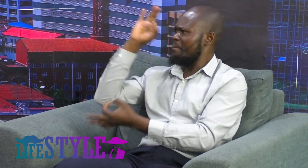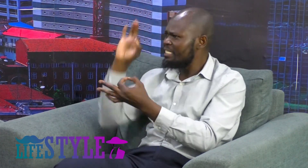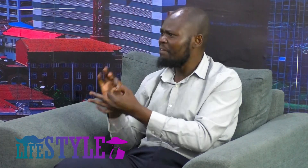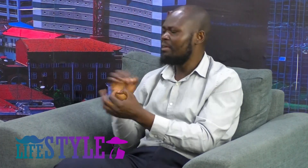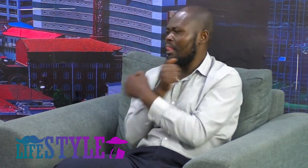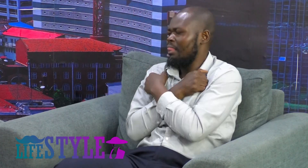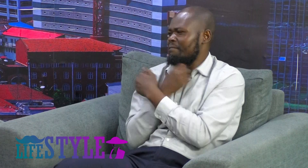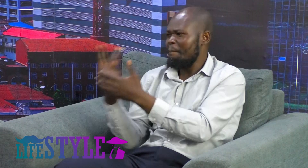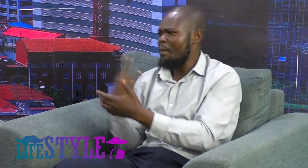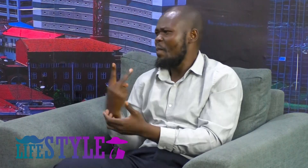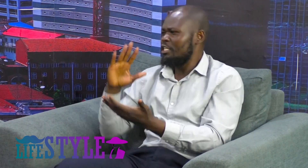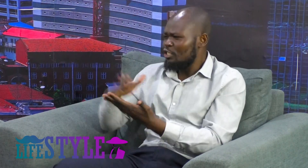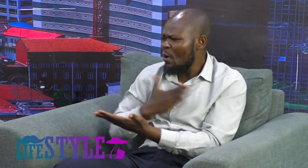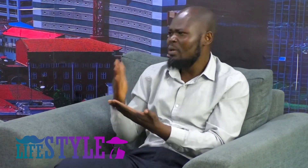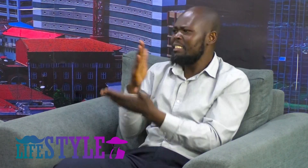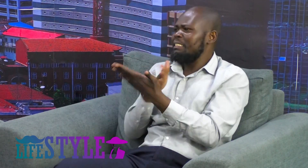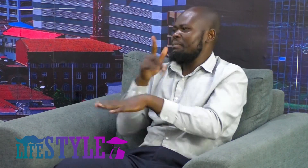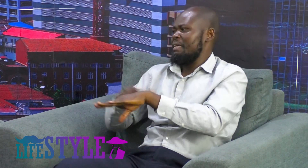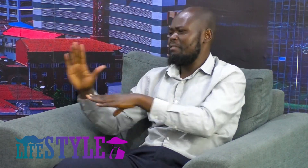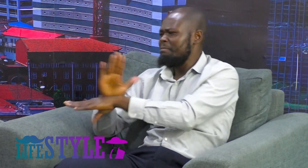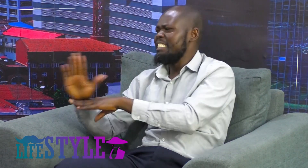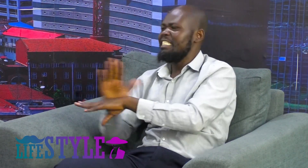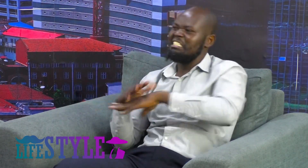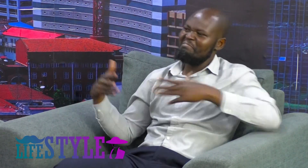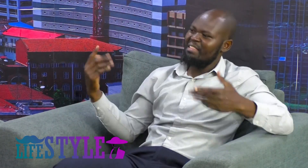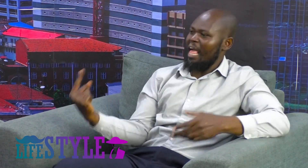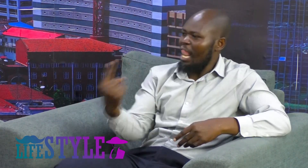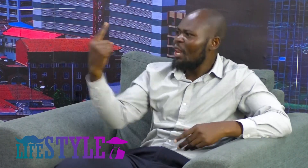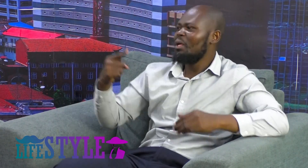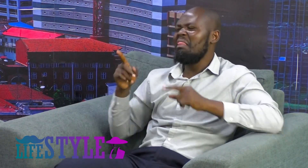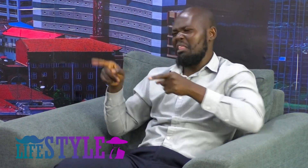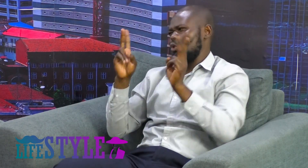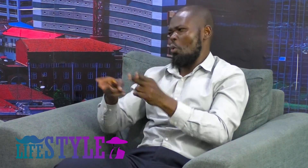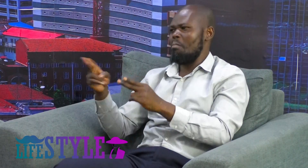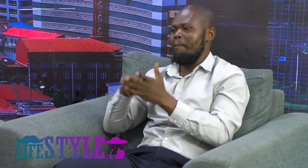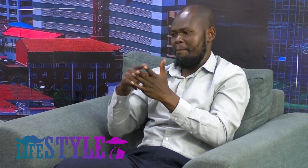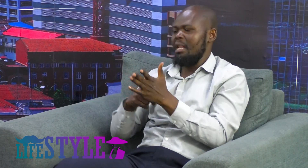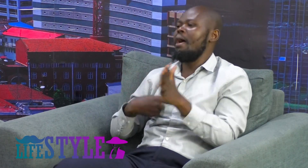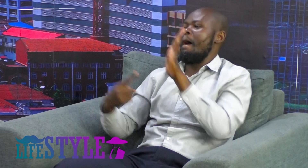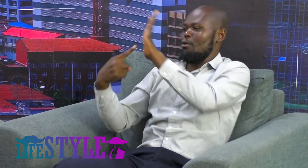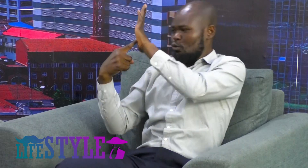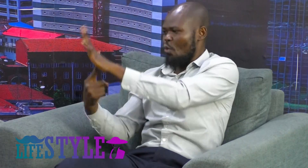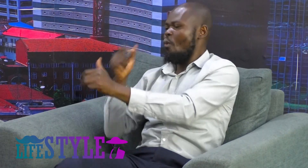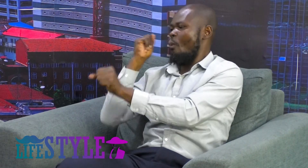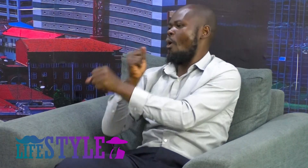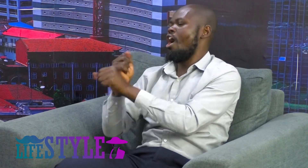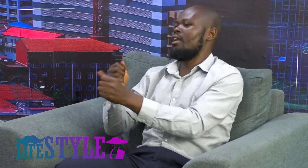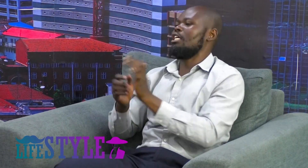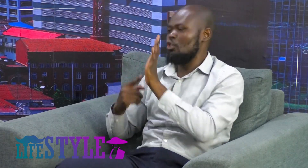that. But through our interaction, because both of us loved what we were doing, and it became easy to communicate